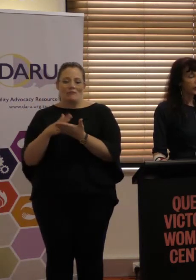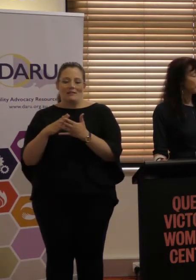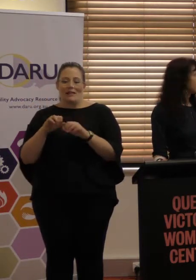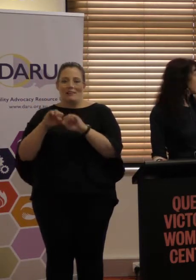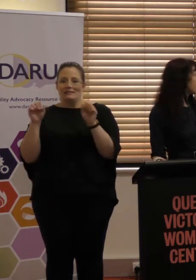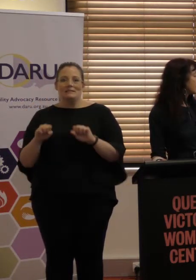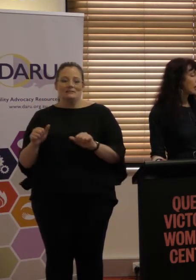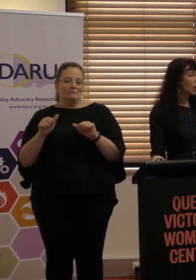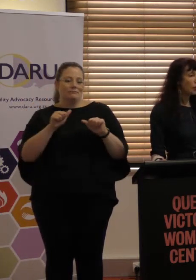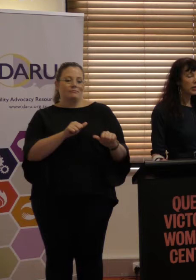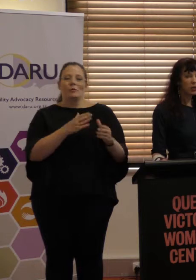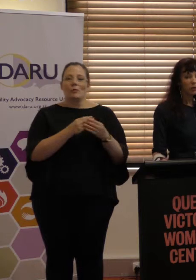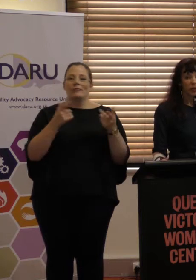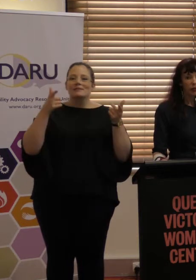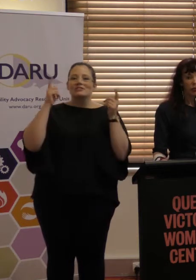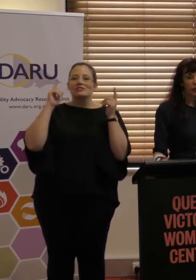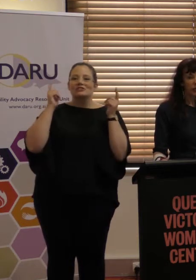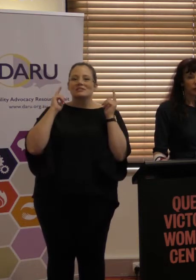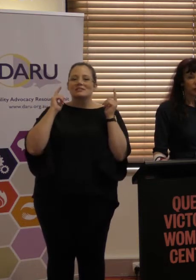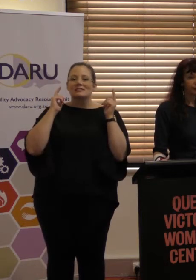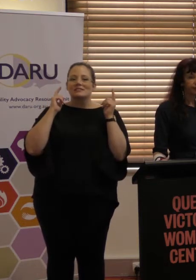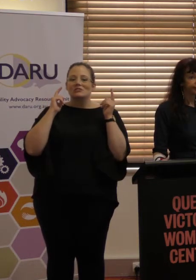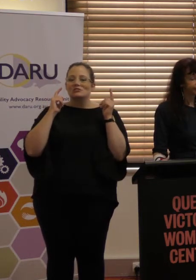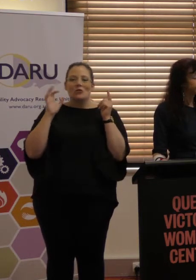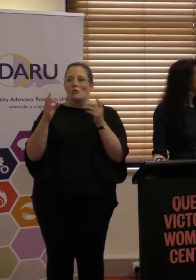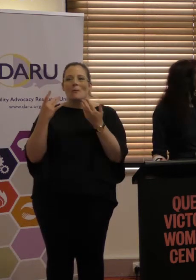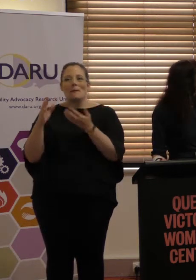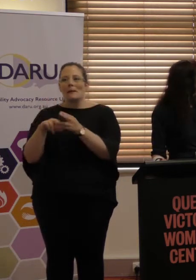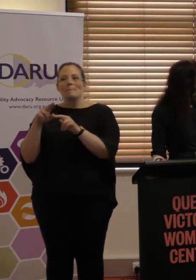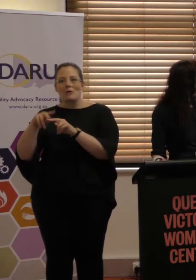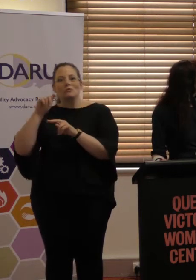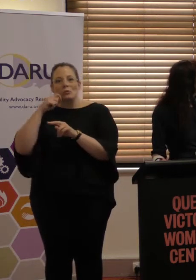the transgressors that not many parents will take them on.